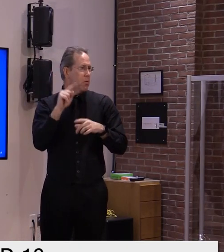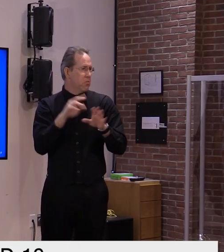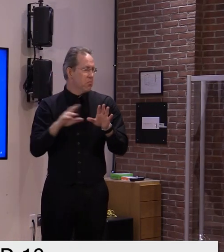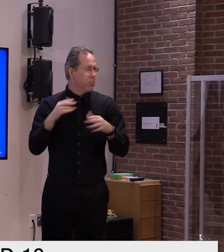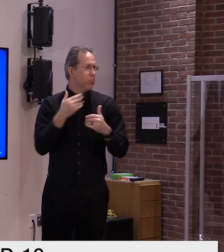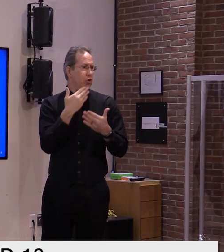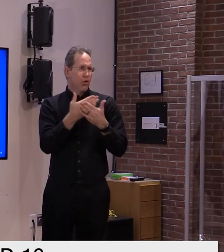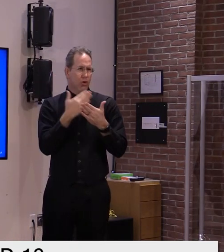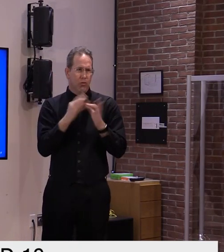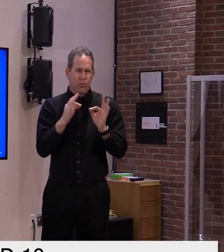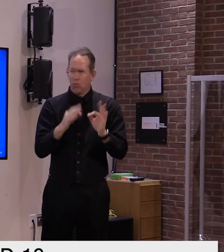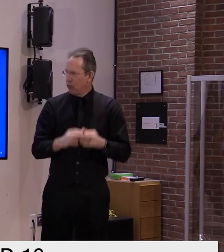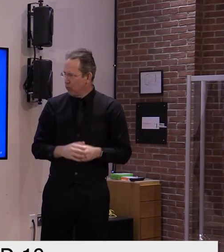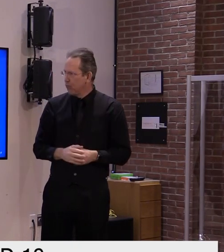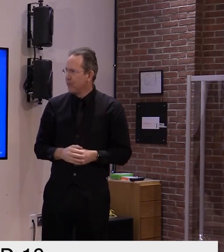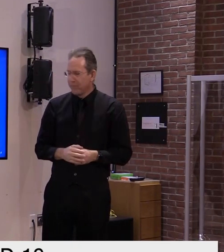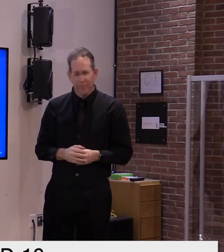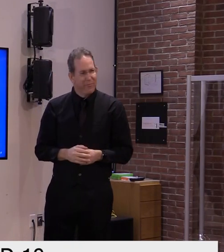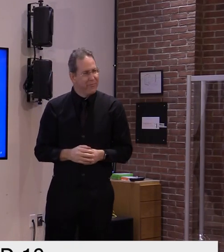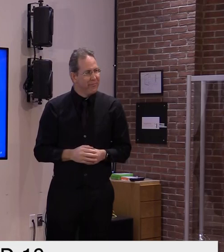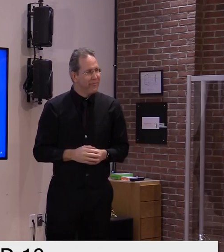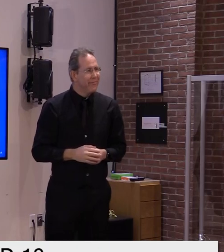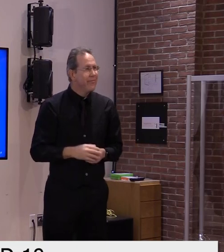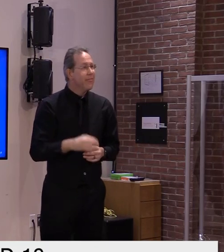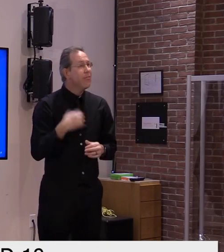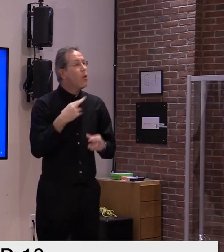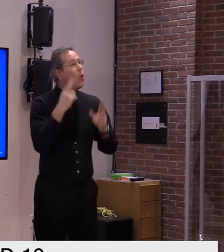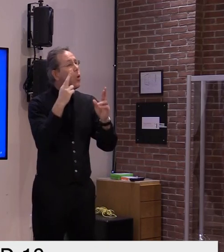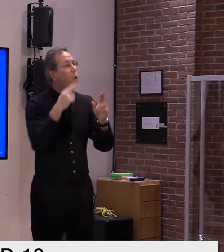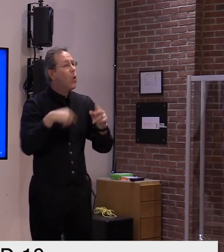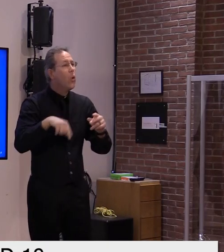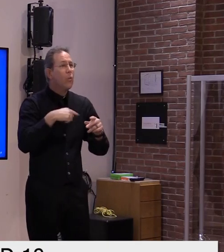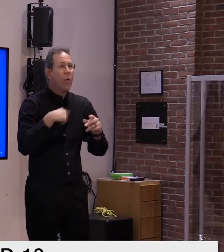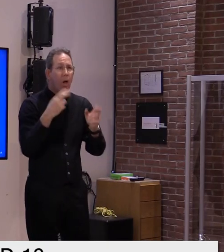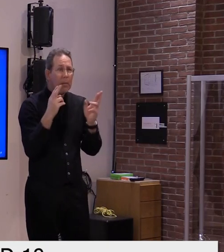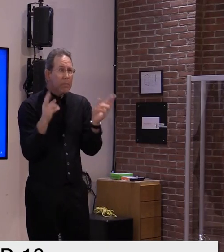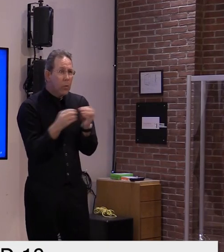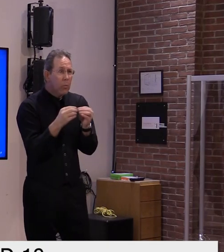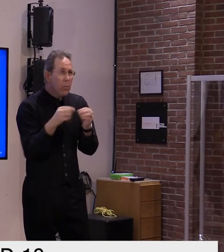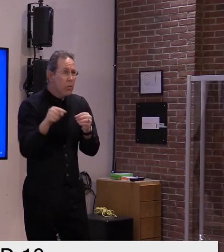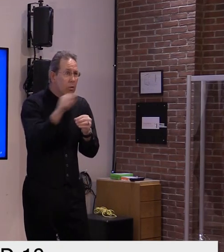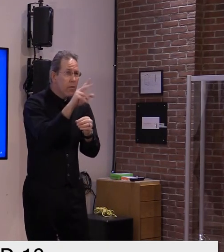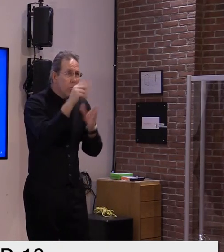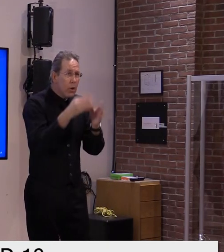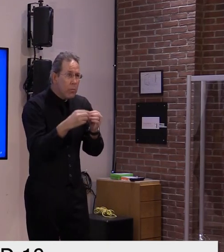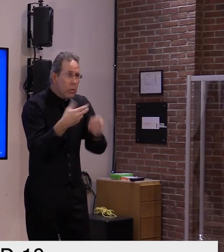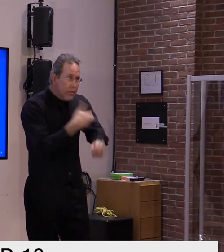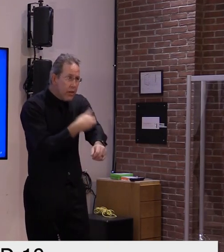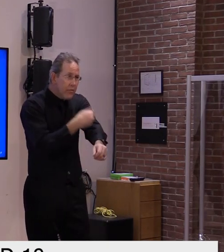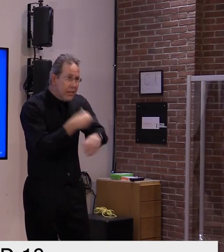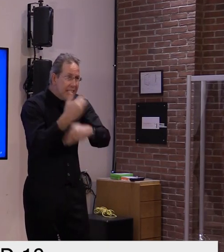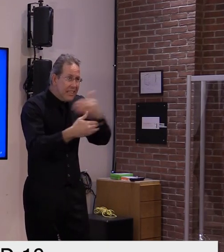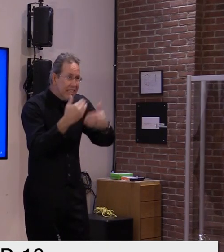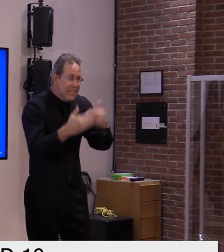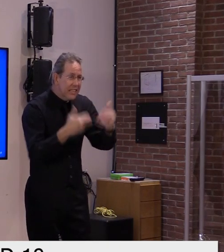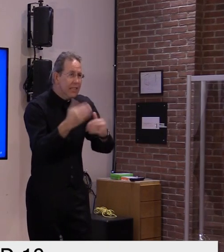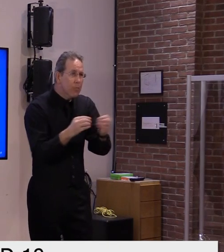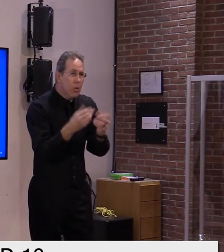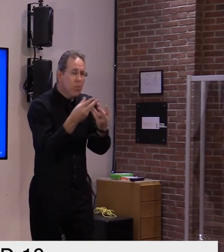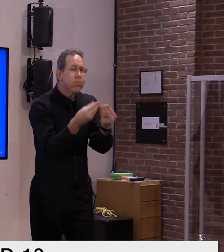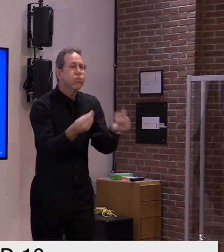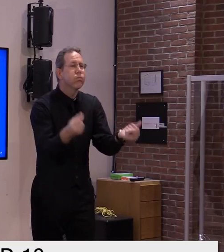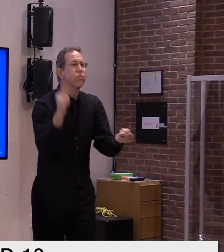the great hope that the vaccine gives to end the pandemic, it's critical that every Vermonter continues to step